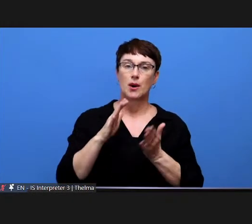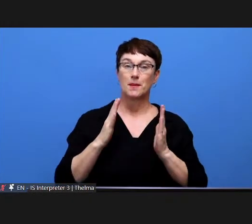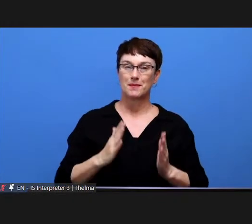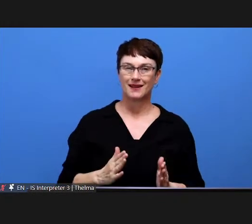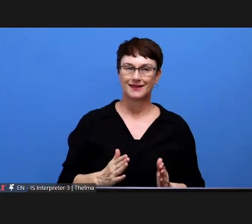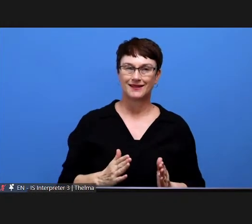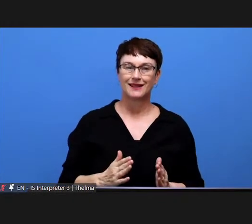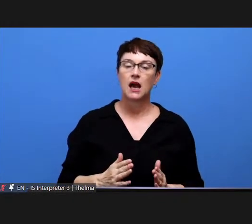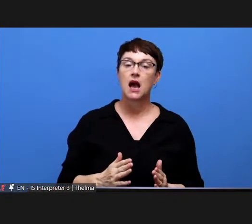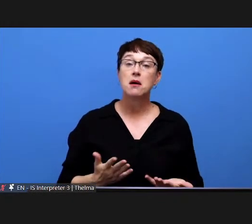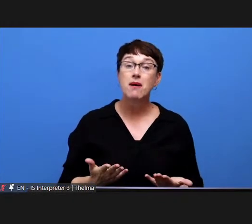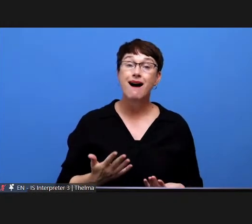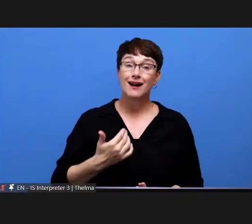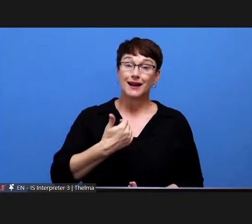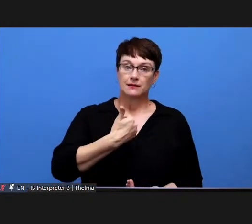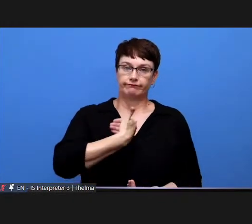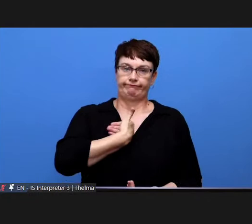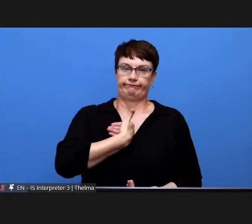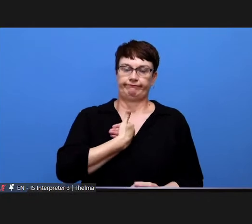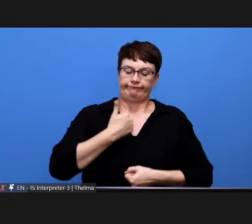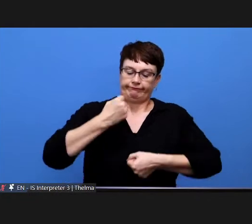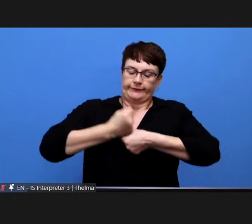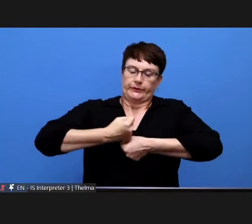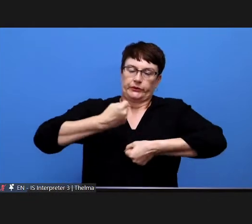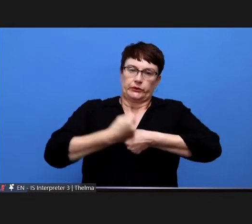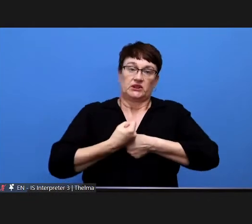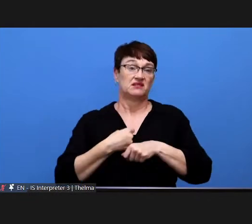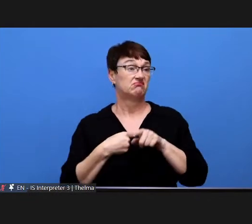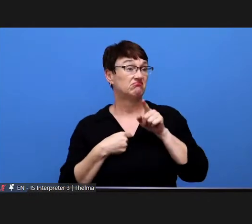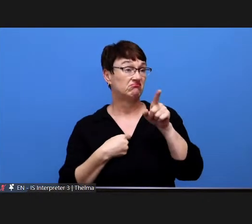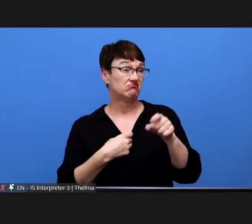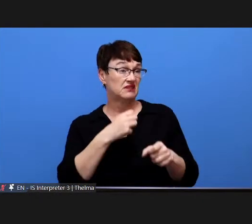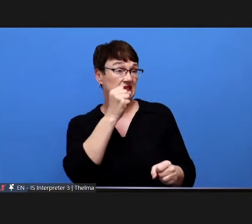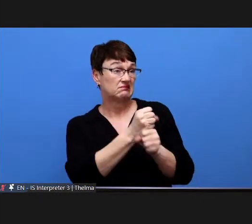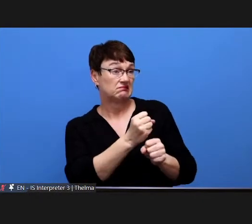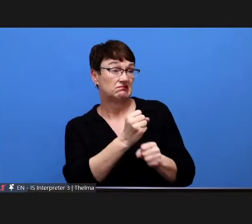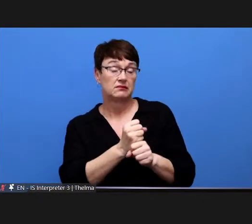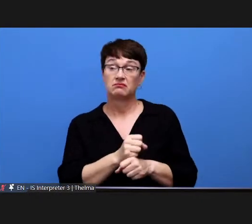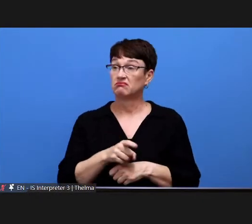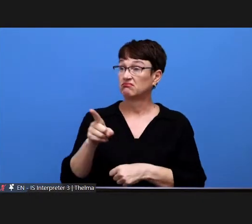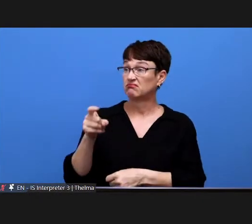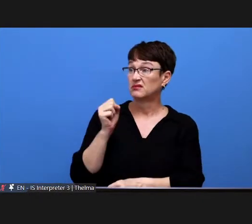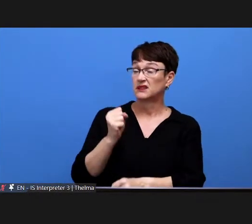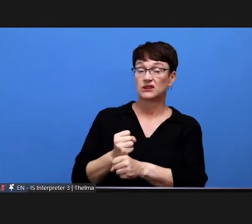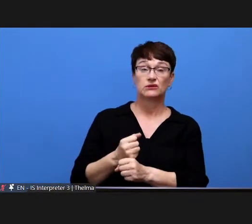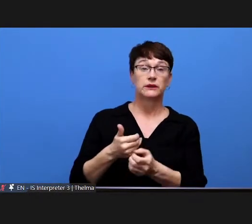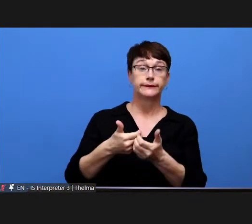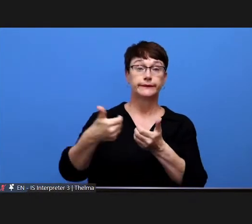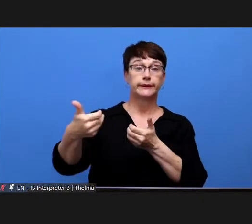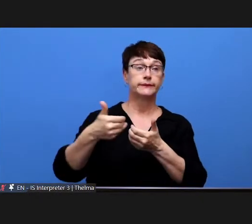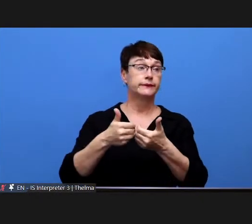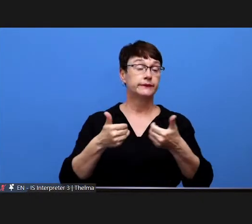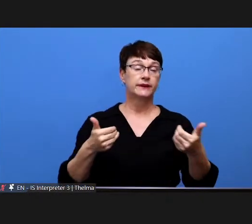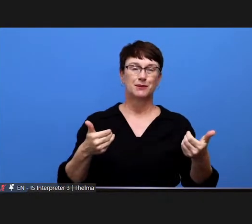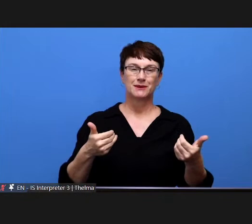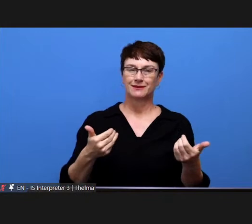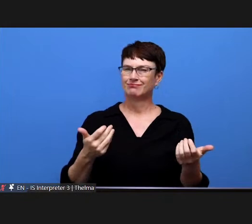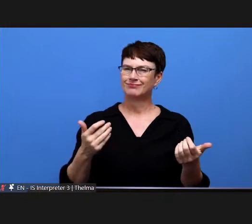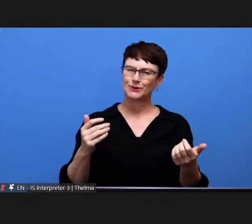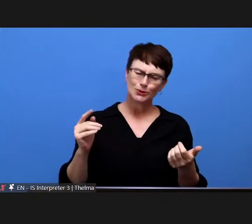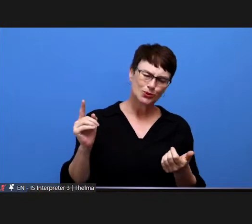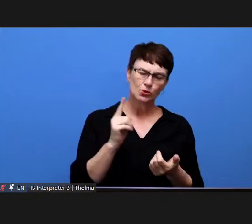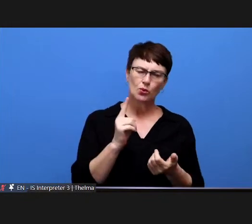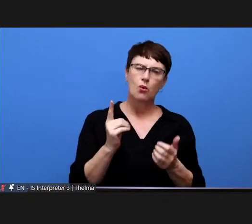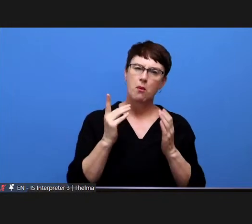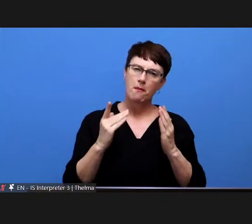together and not in silos, then we could leverage on the already existing strengths at the local and national levels. My